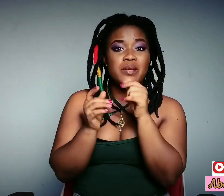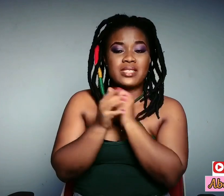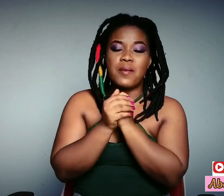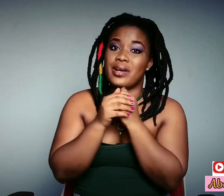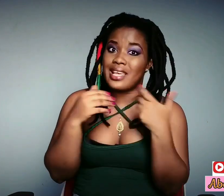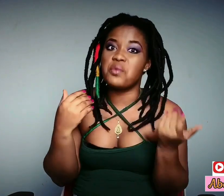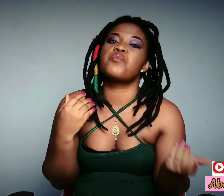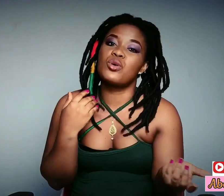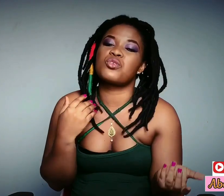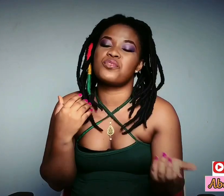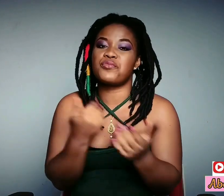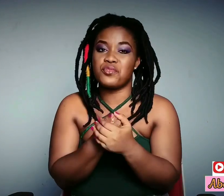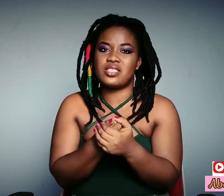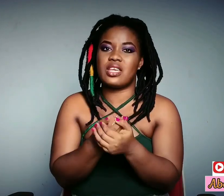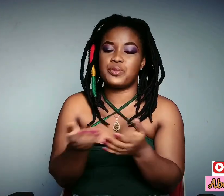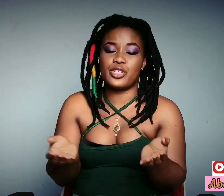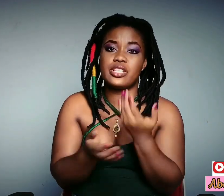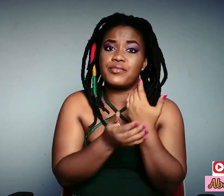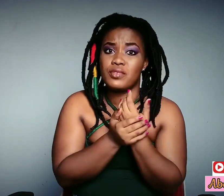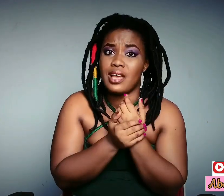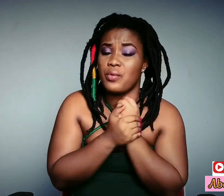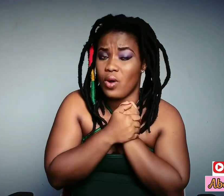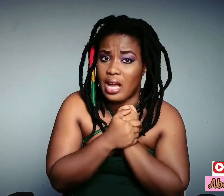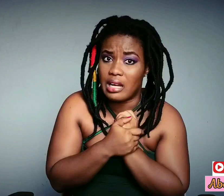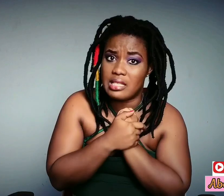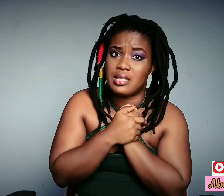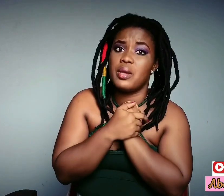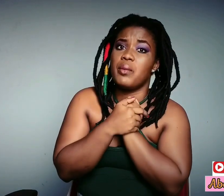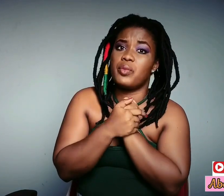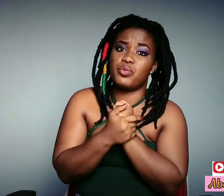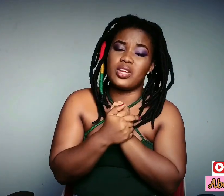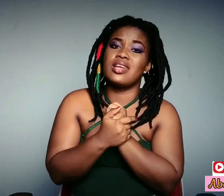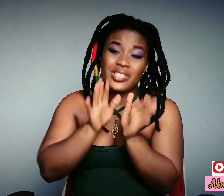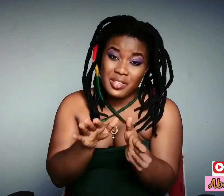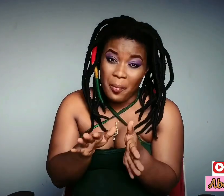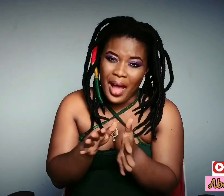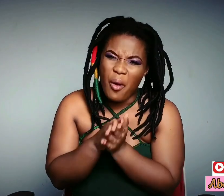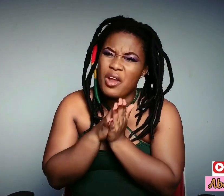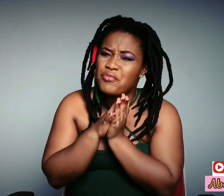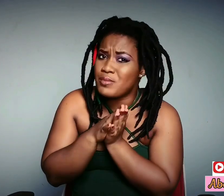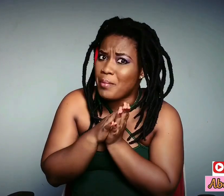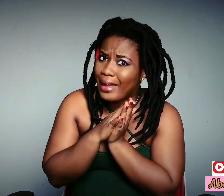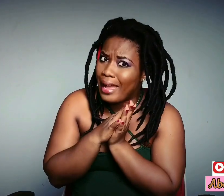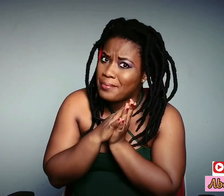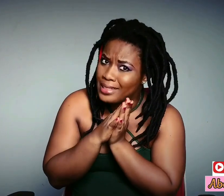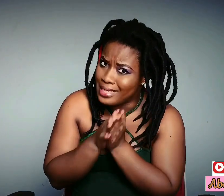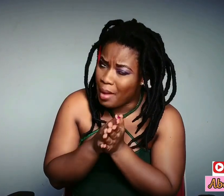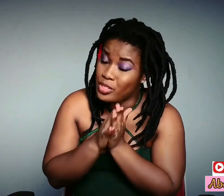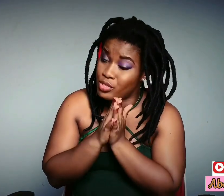when you say masani most of your fruits especially fruits I who Ghana say baby mesro pa we fruit be man kai man ya